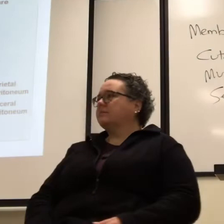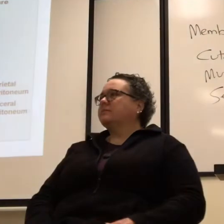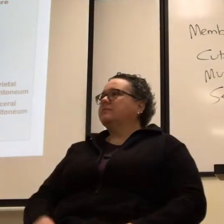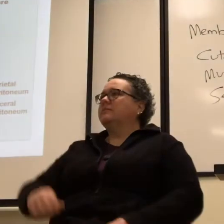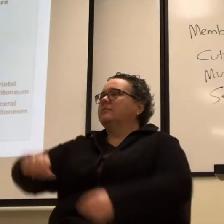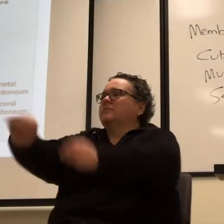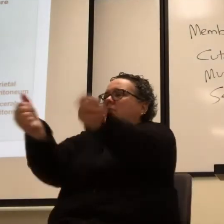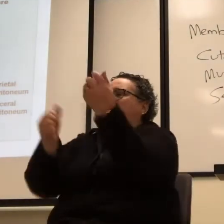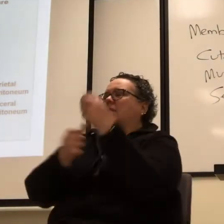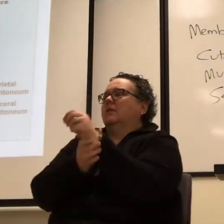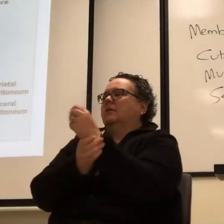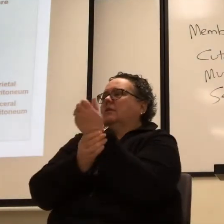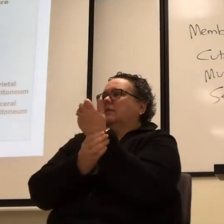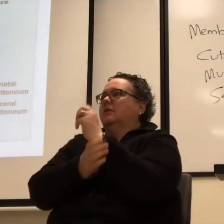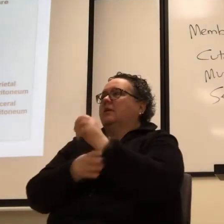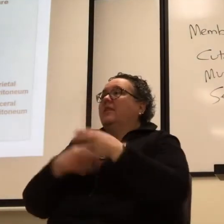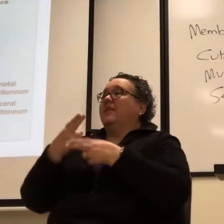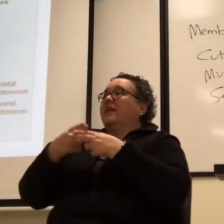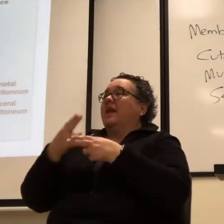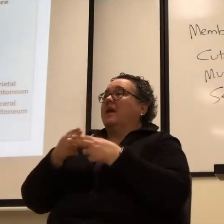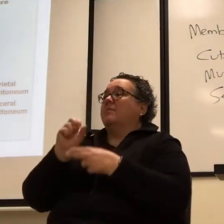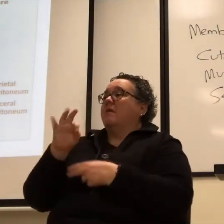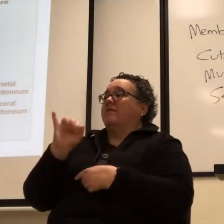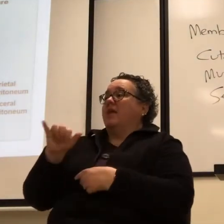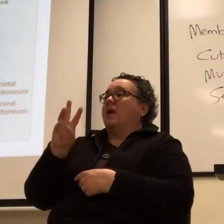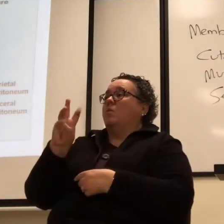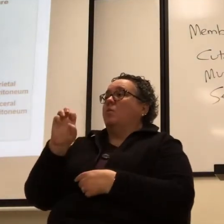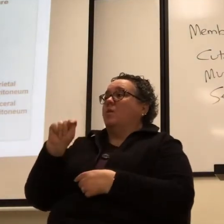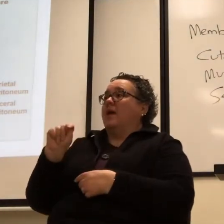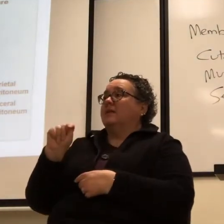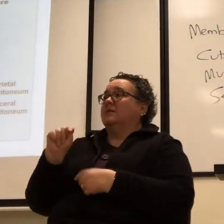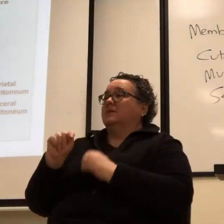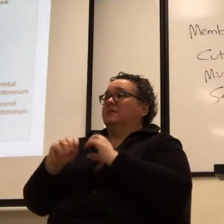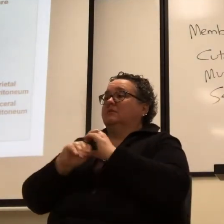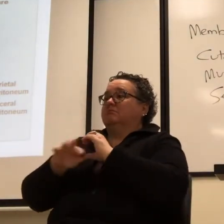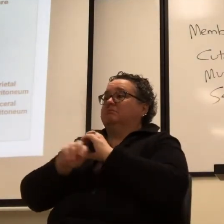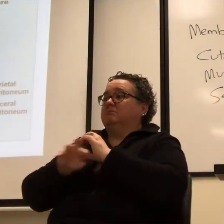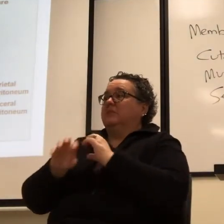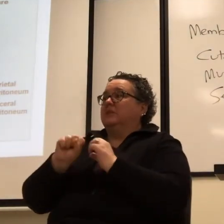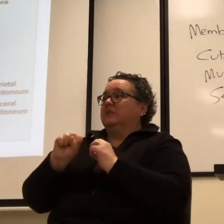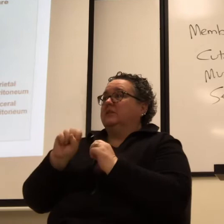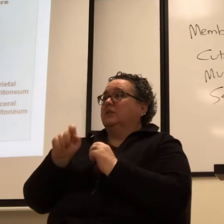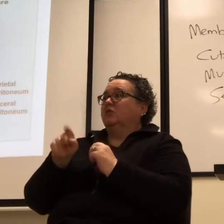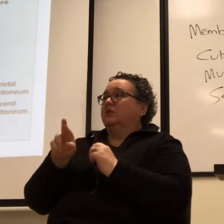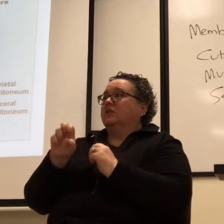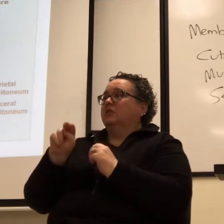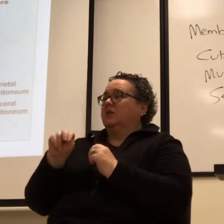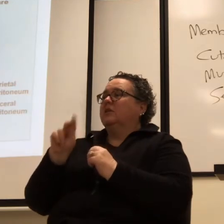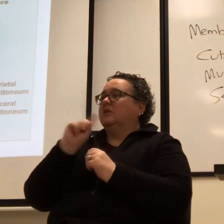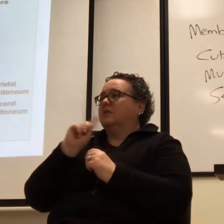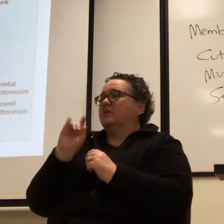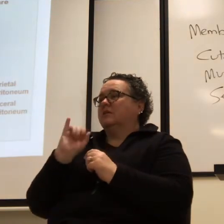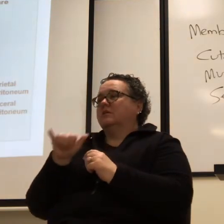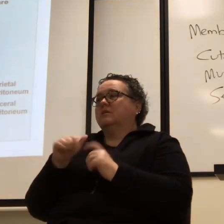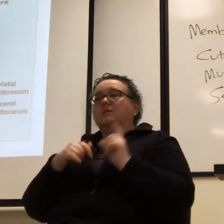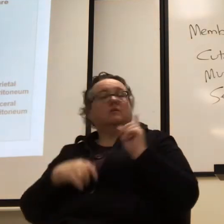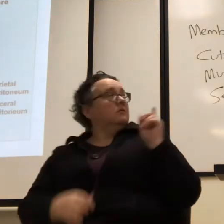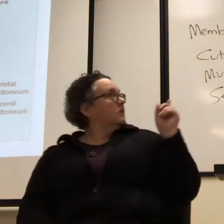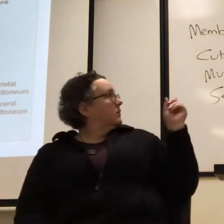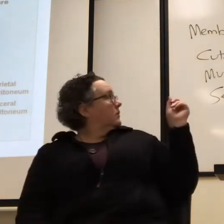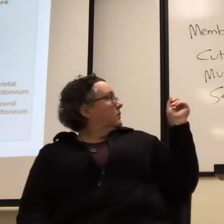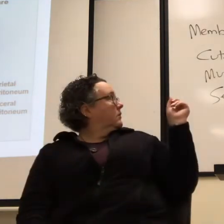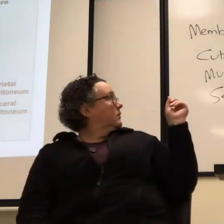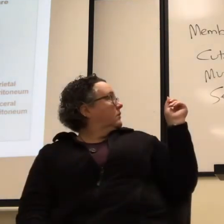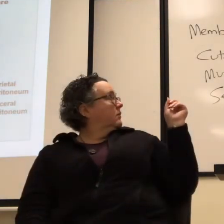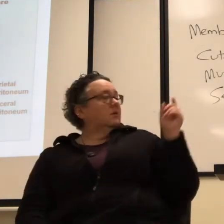That's the name of the wet secretion. And serous membranes, well, for example,